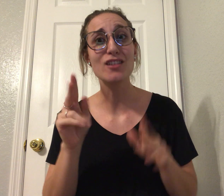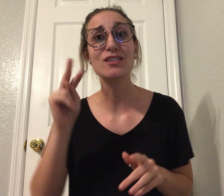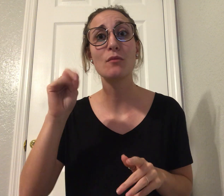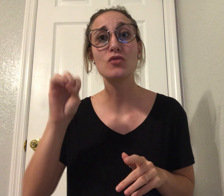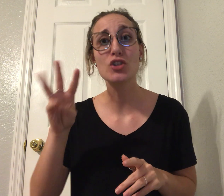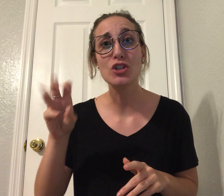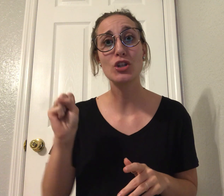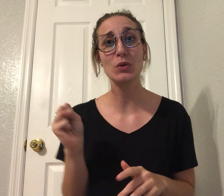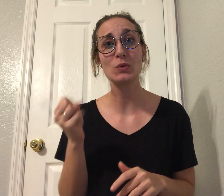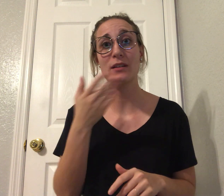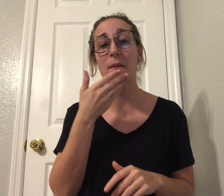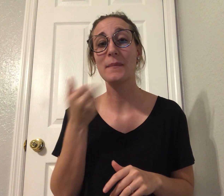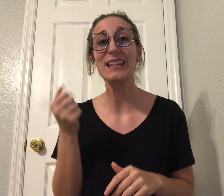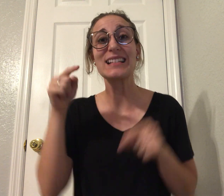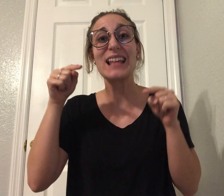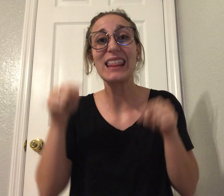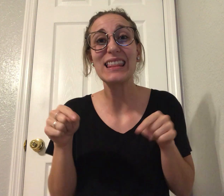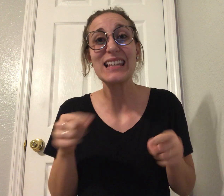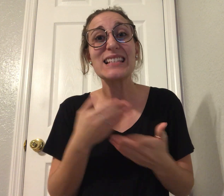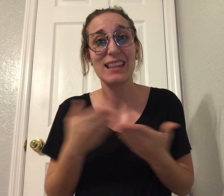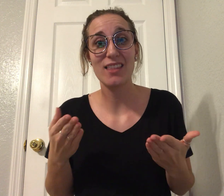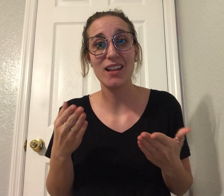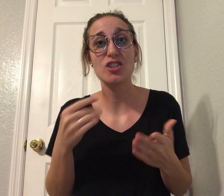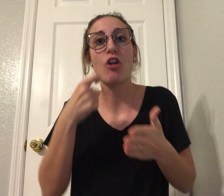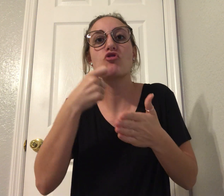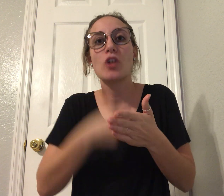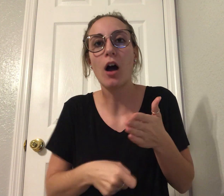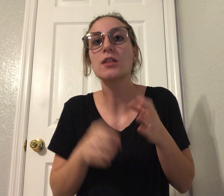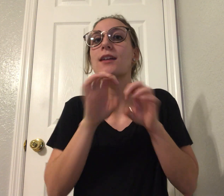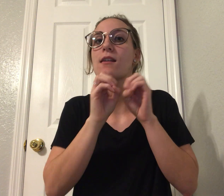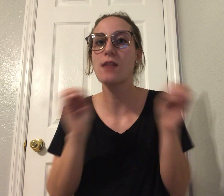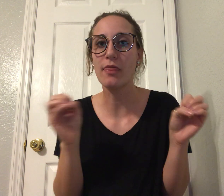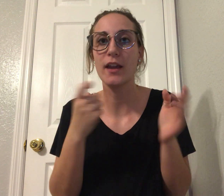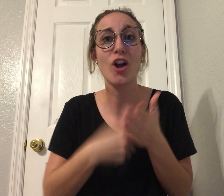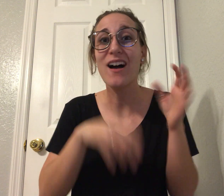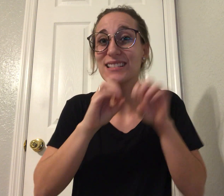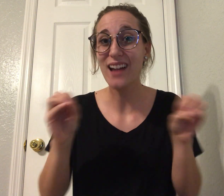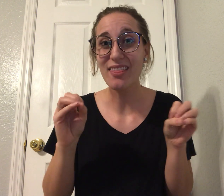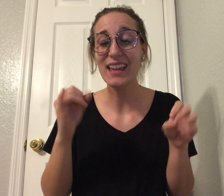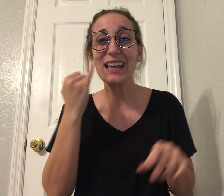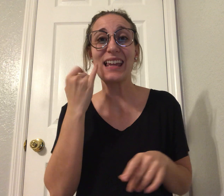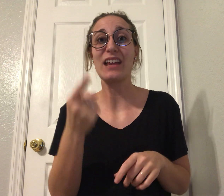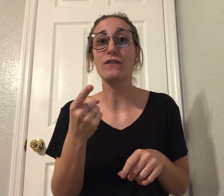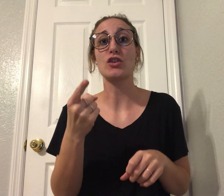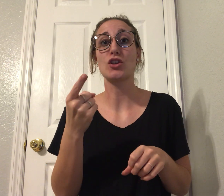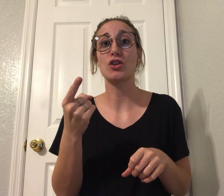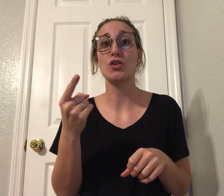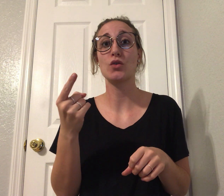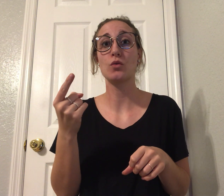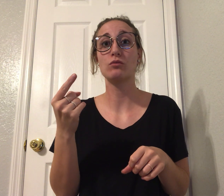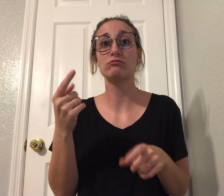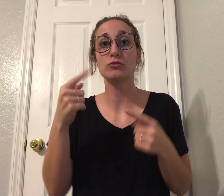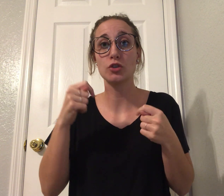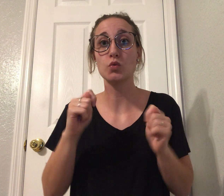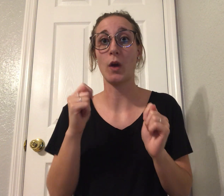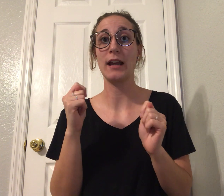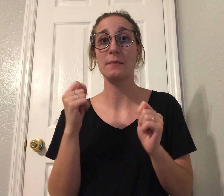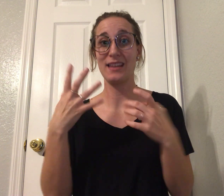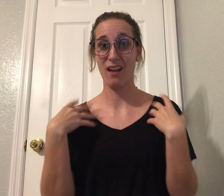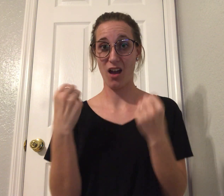nothing. Cost nothing. Now again, if you have invested in your health and you bought one or more really